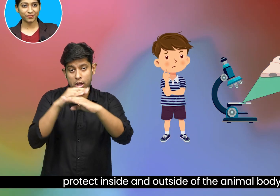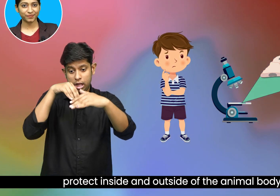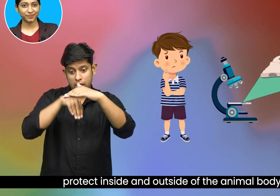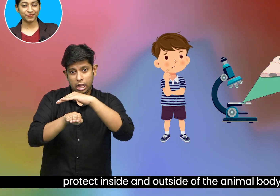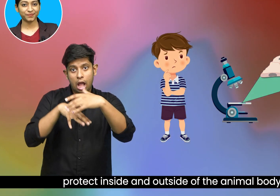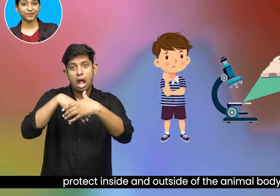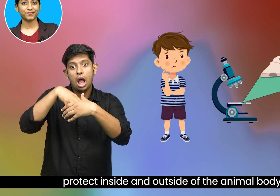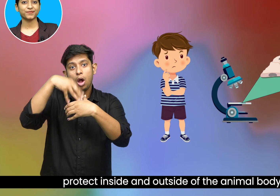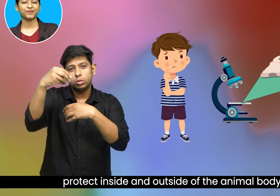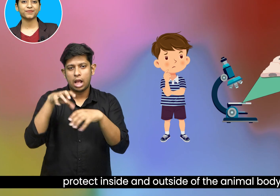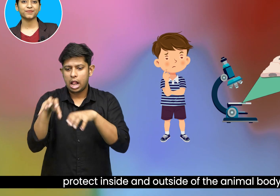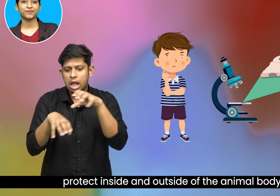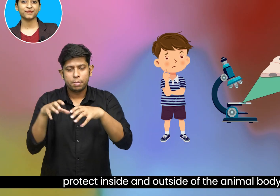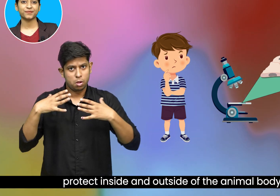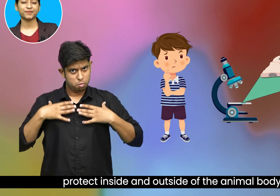Yes.